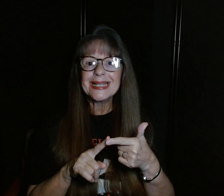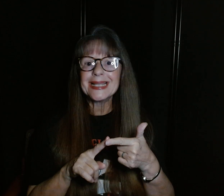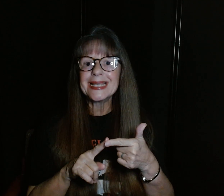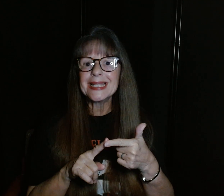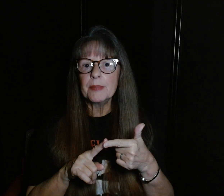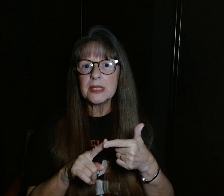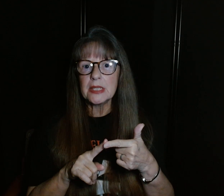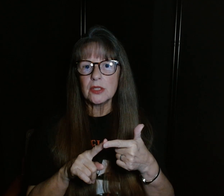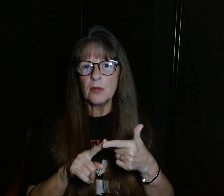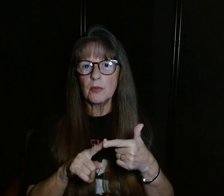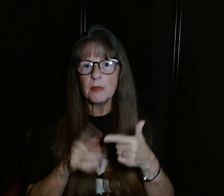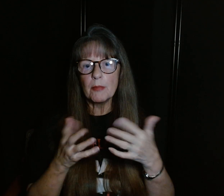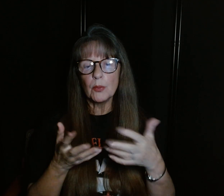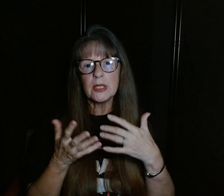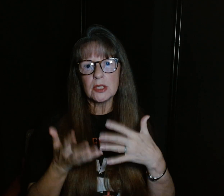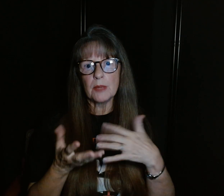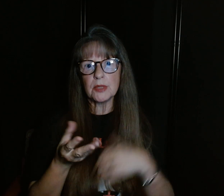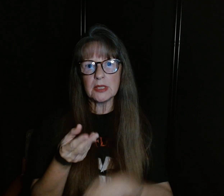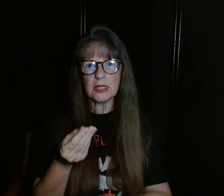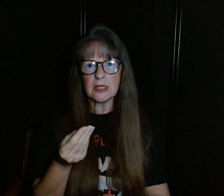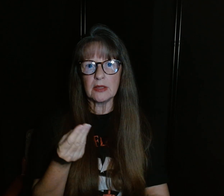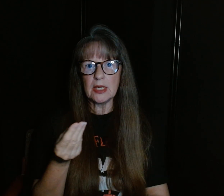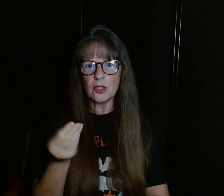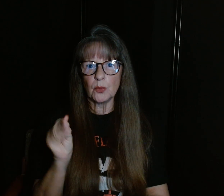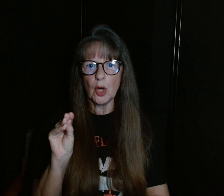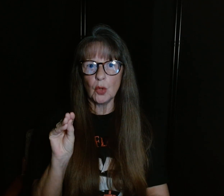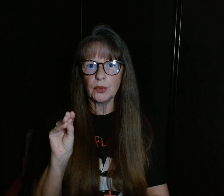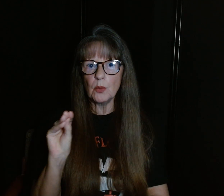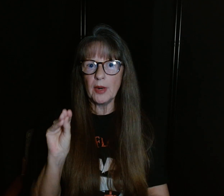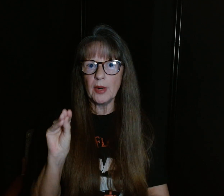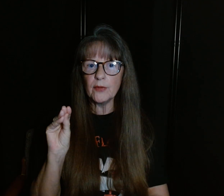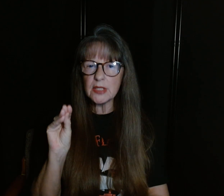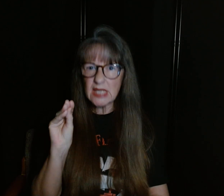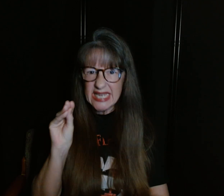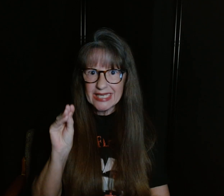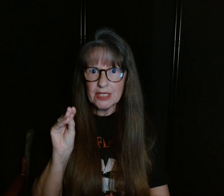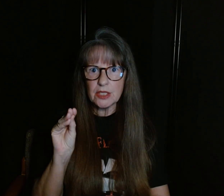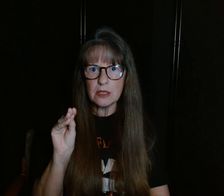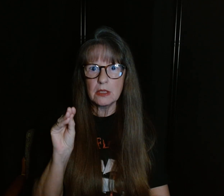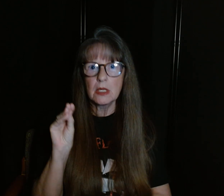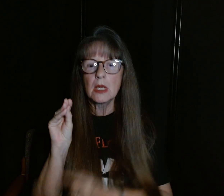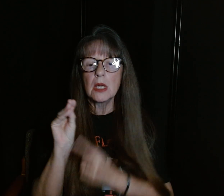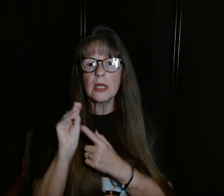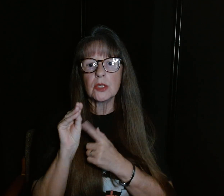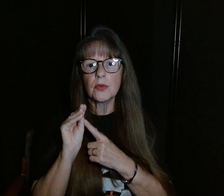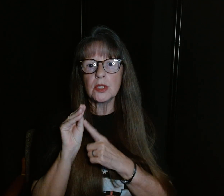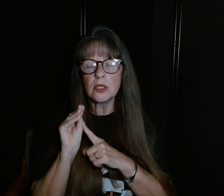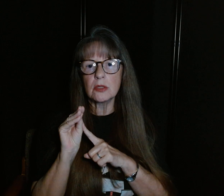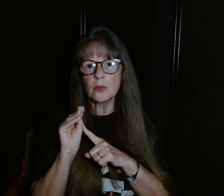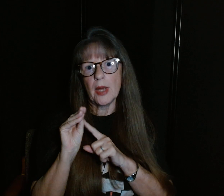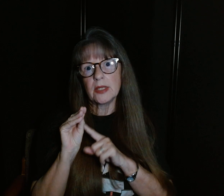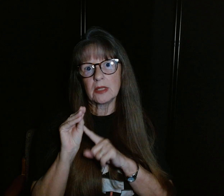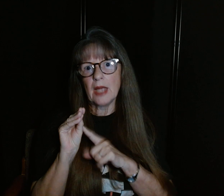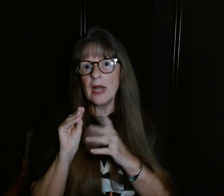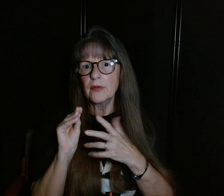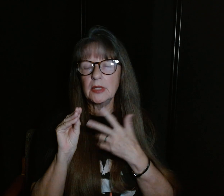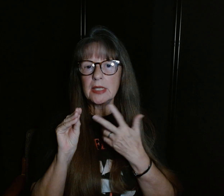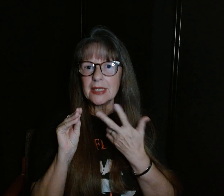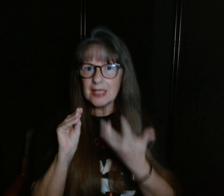a substance. And remember, we did substance is a thing. So we're holding whatever this is. And so this is why it's a kind of it's a sign, but